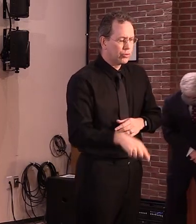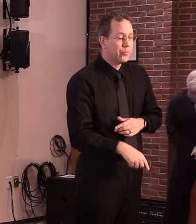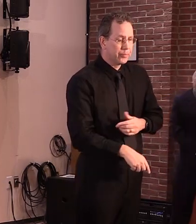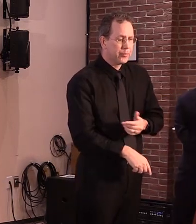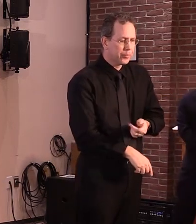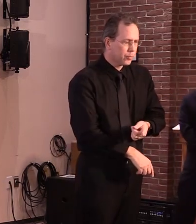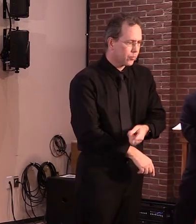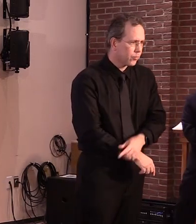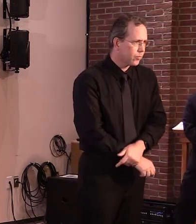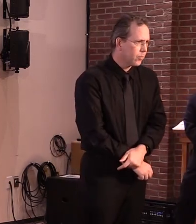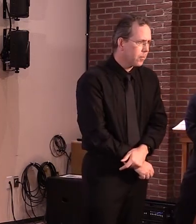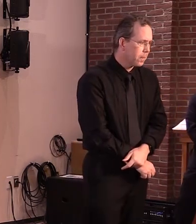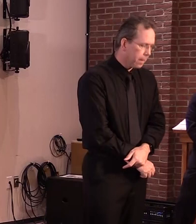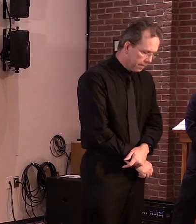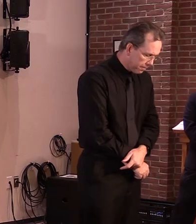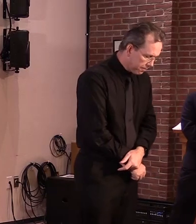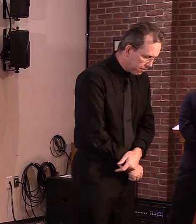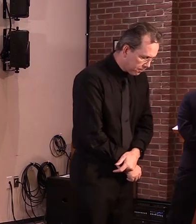with Greg from the County